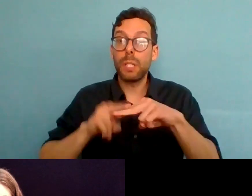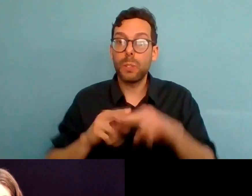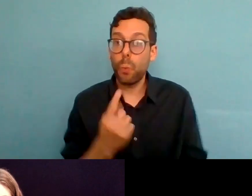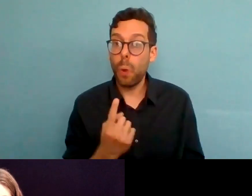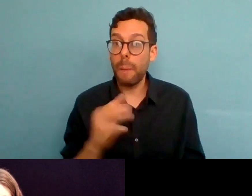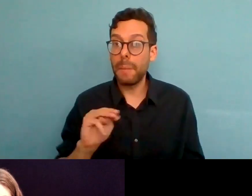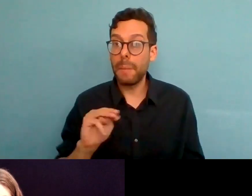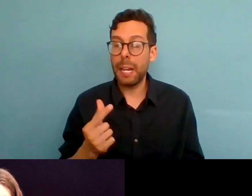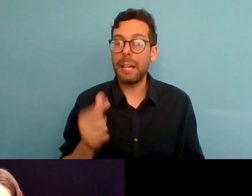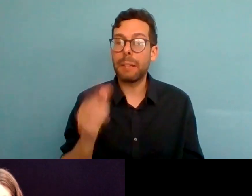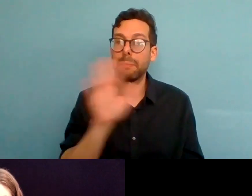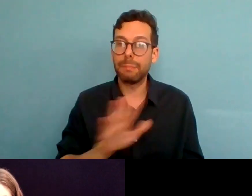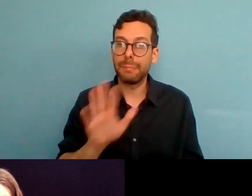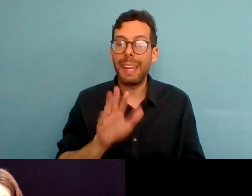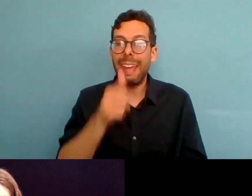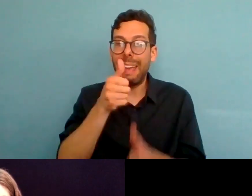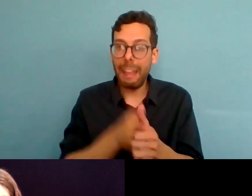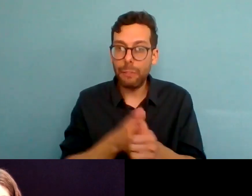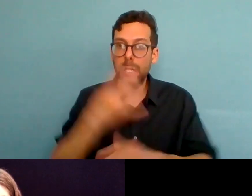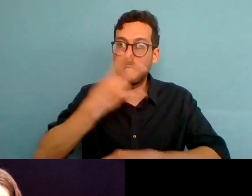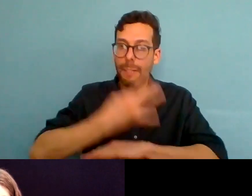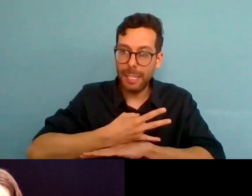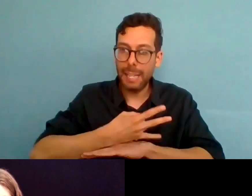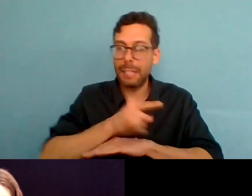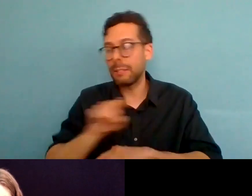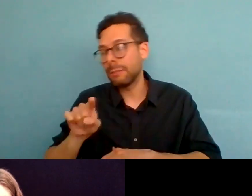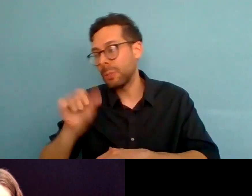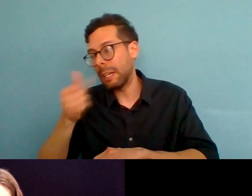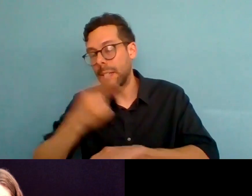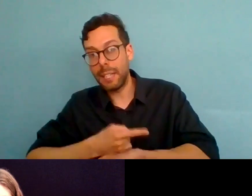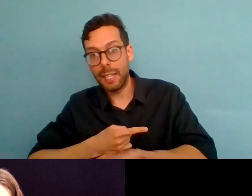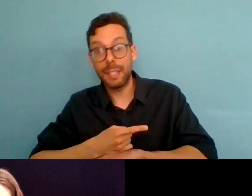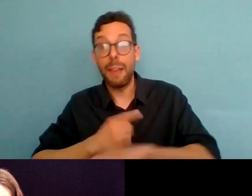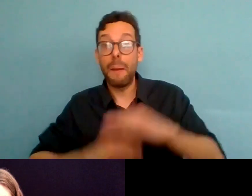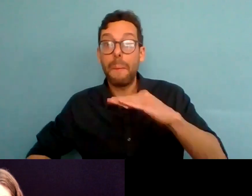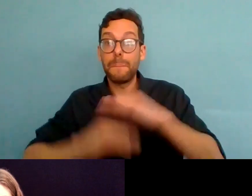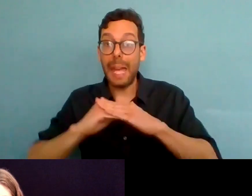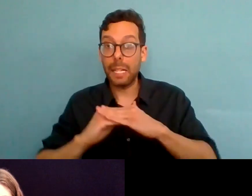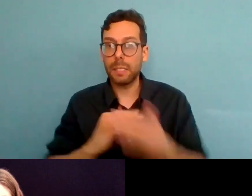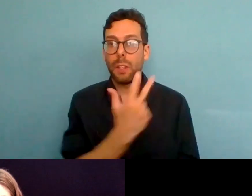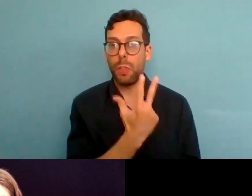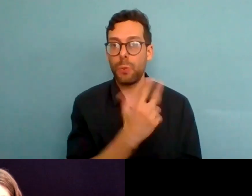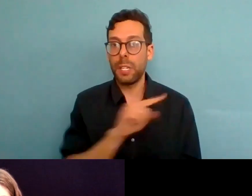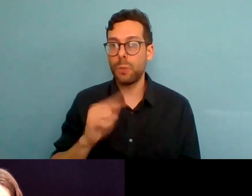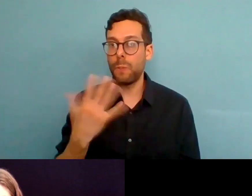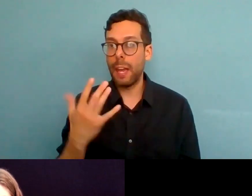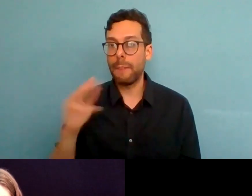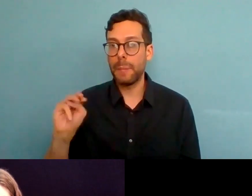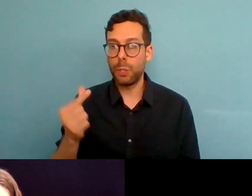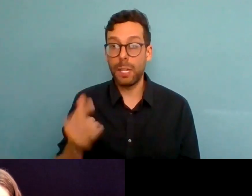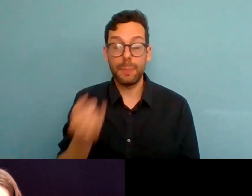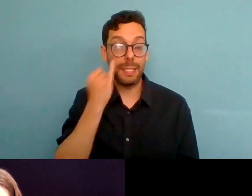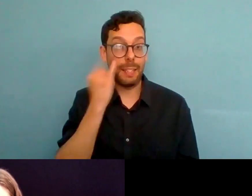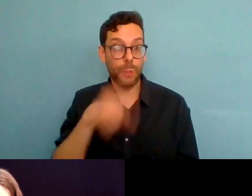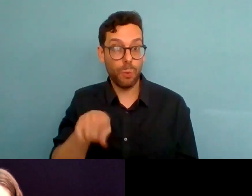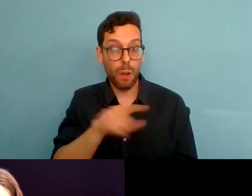10 days to a maximum of around 3 to 5 milligrams. So if you're a parent listening to me or a caregiver listening to